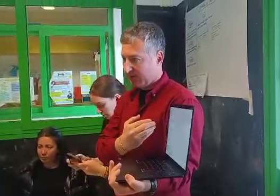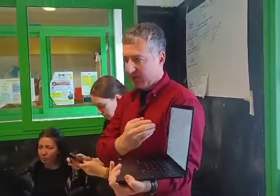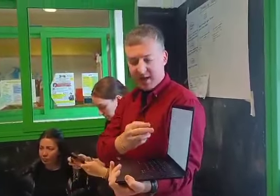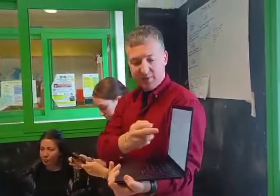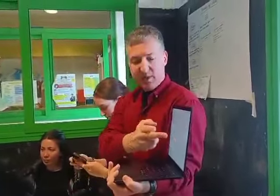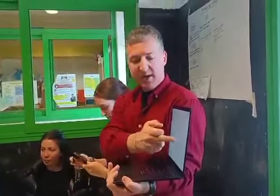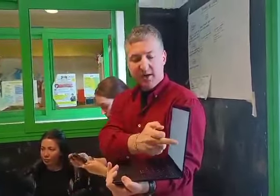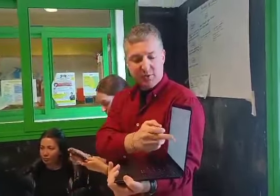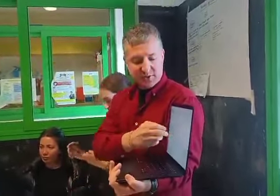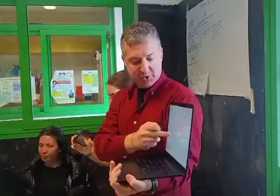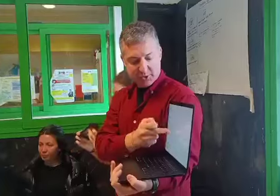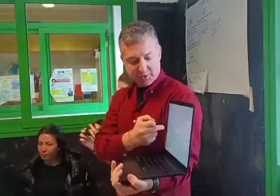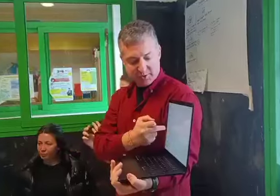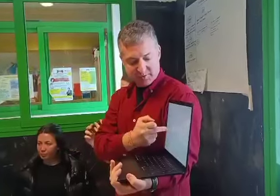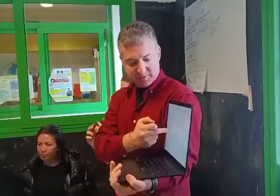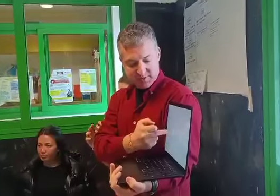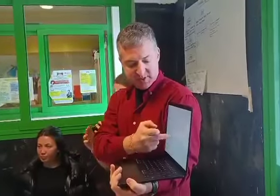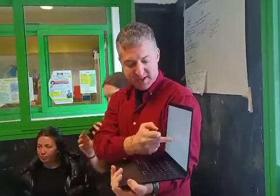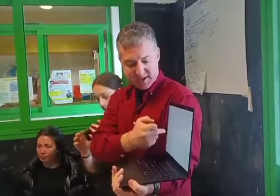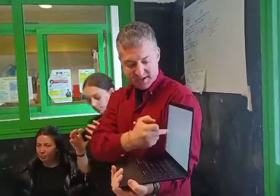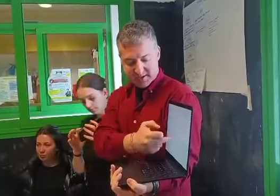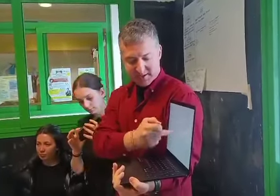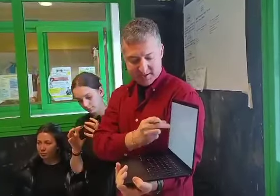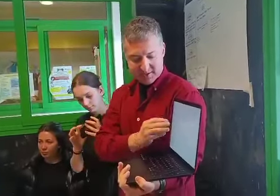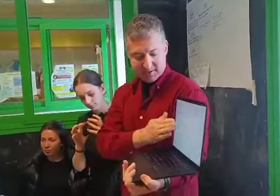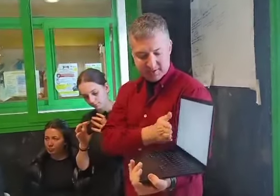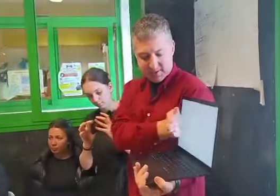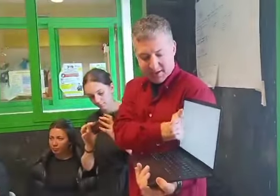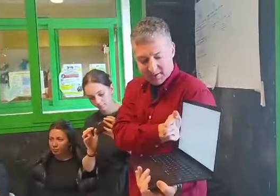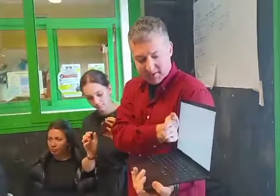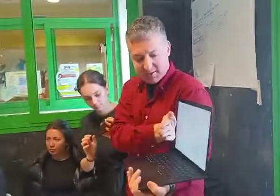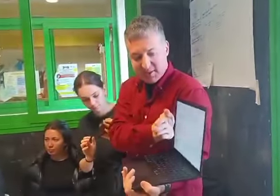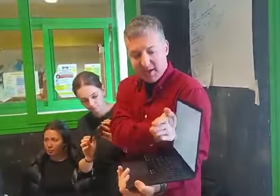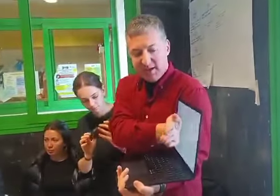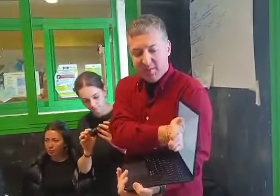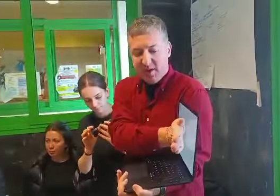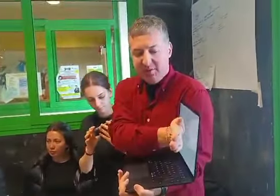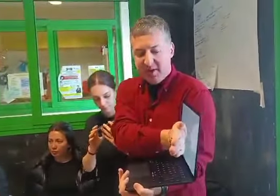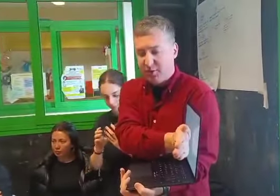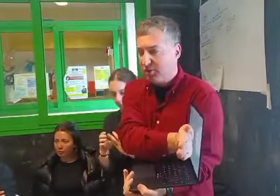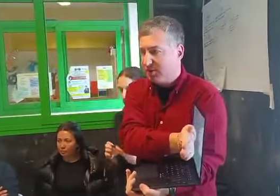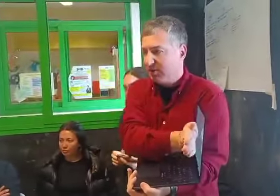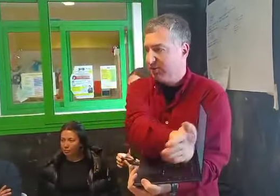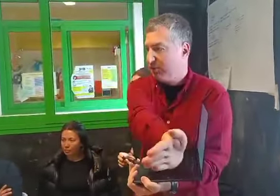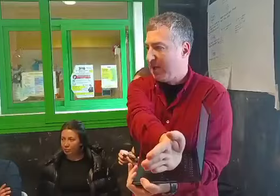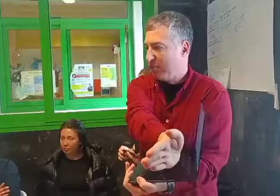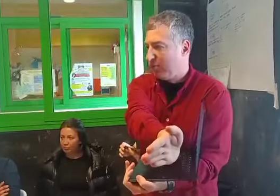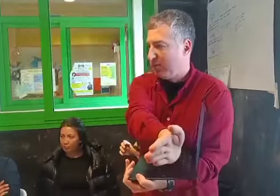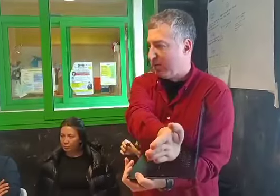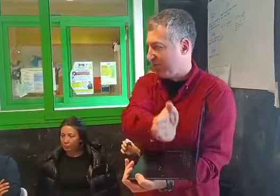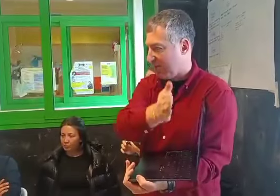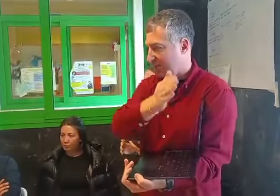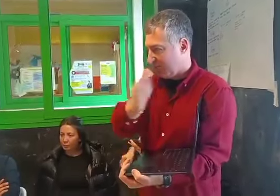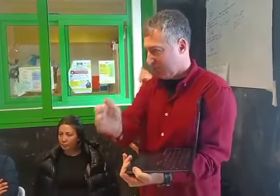Okay. My nose should stay Yeah. like this. Face this way. My face not to look outside the screen.